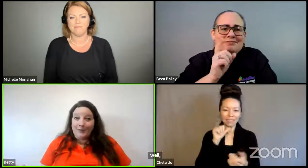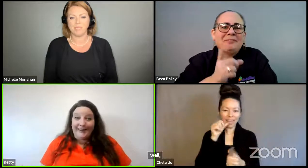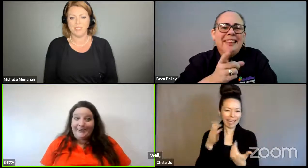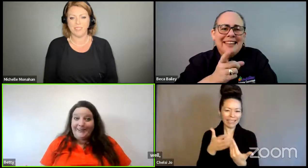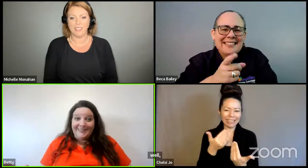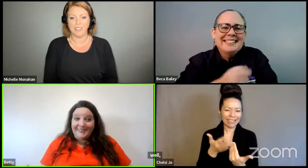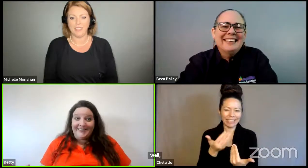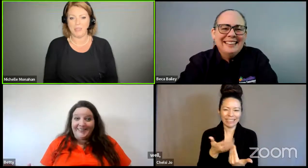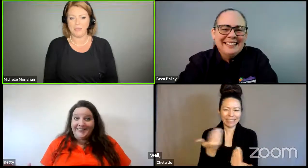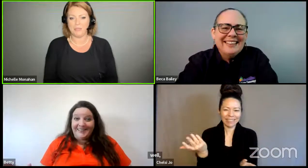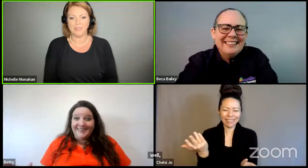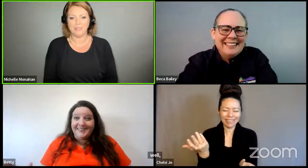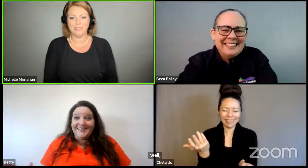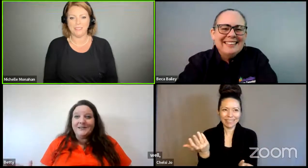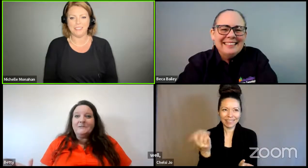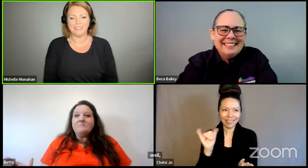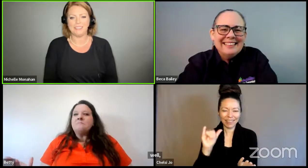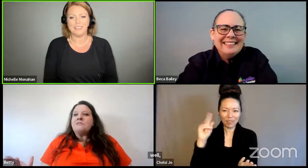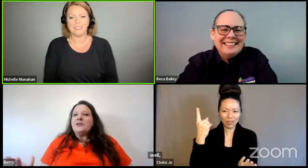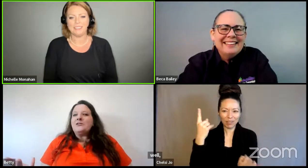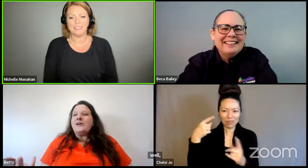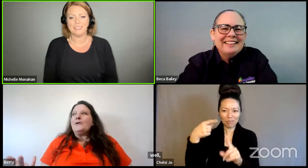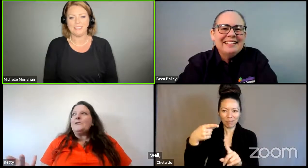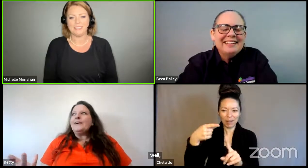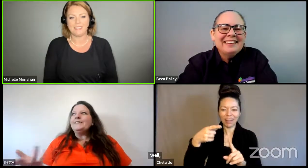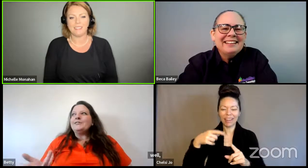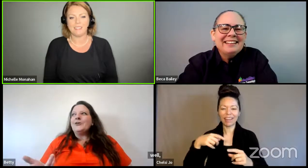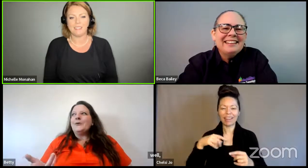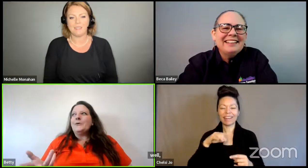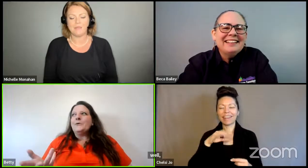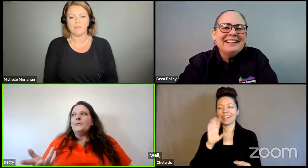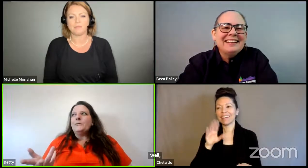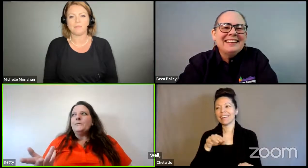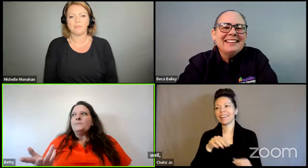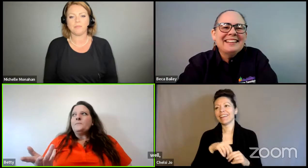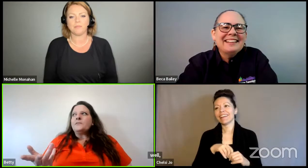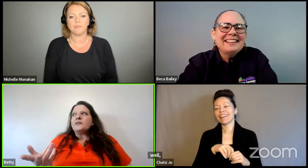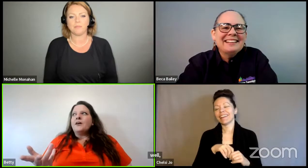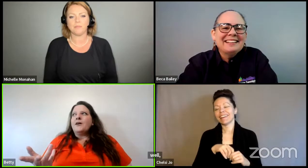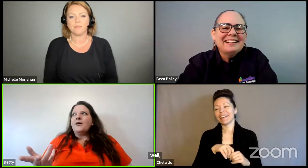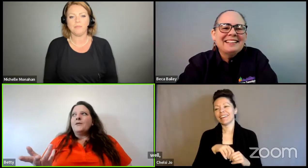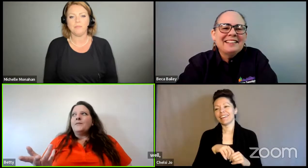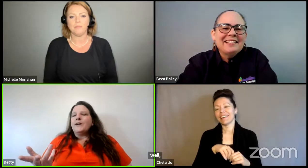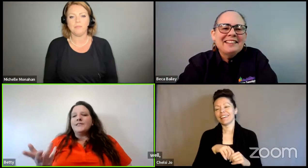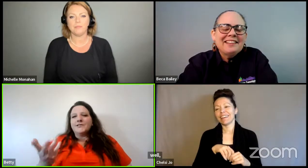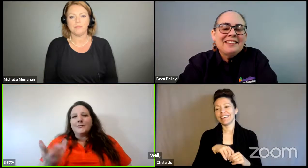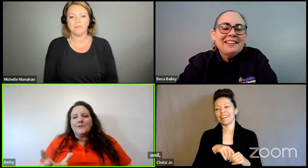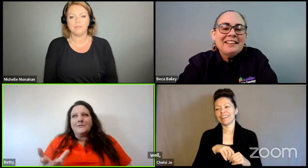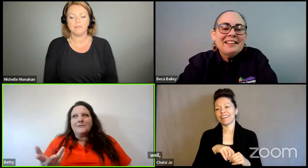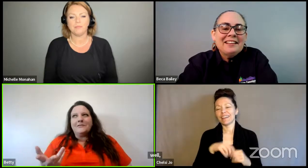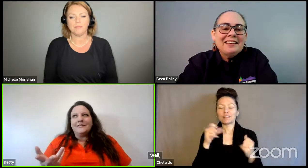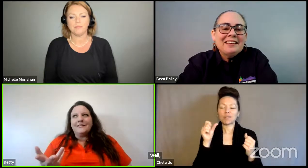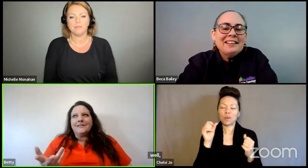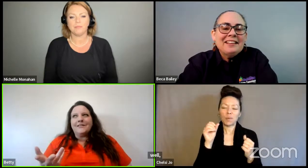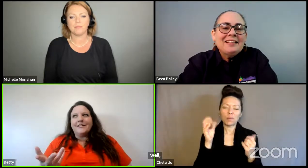to learn braille. Yeah, absolutely. And so